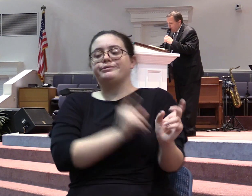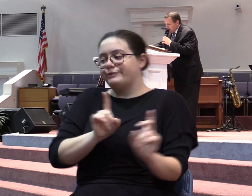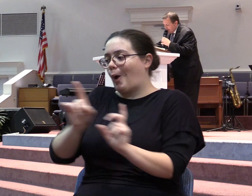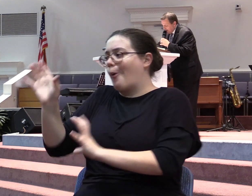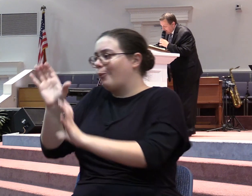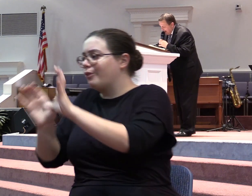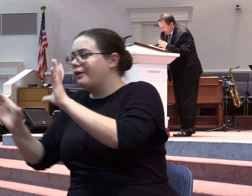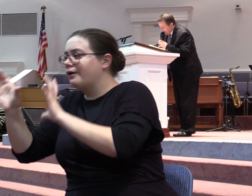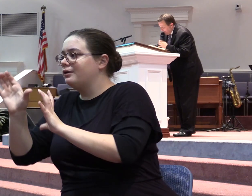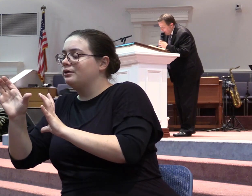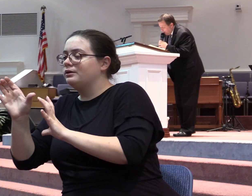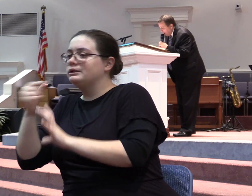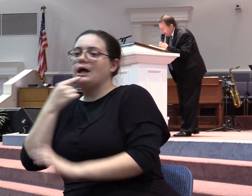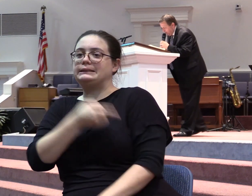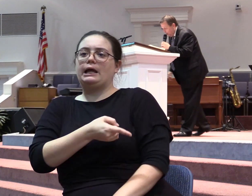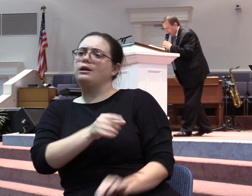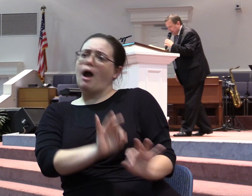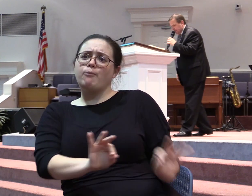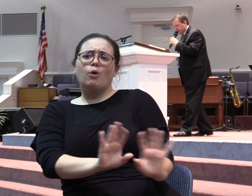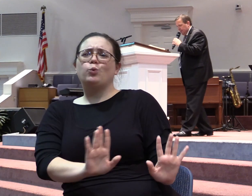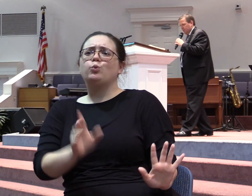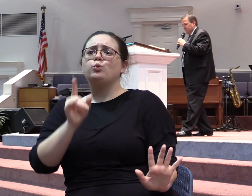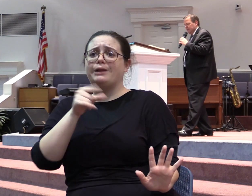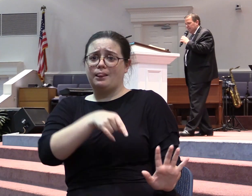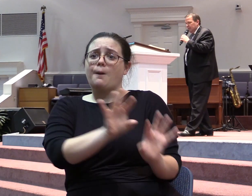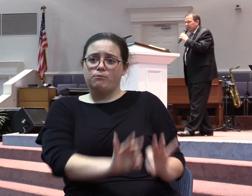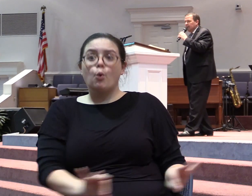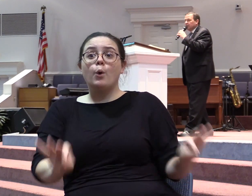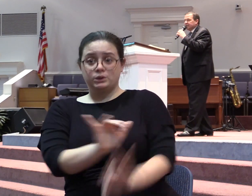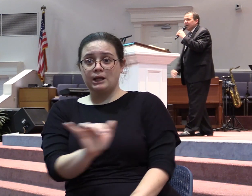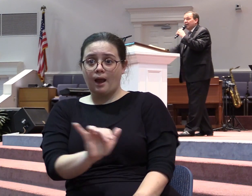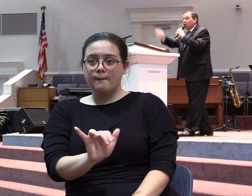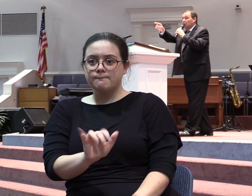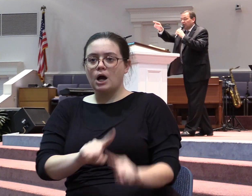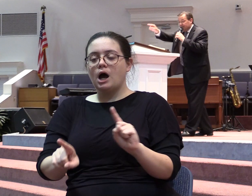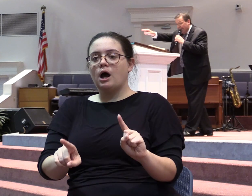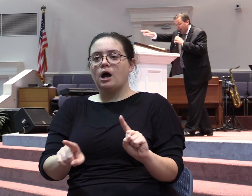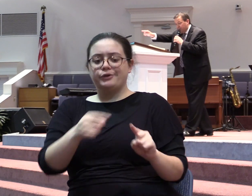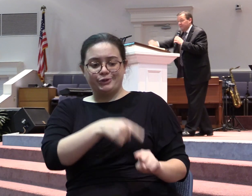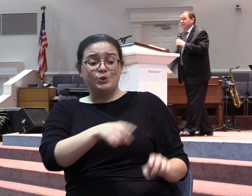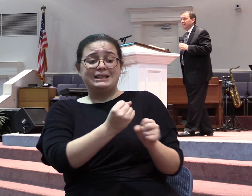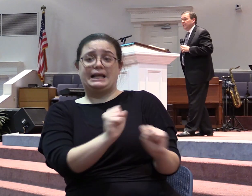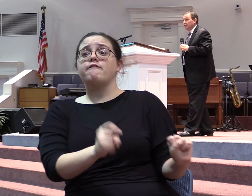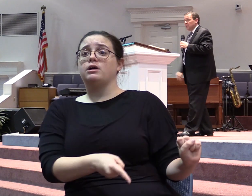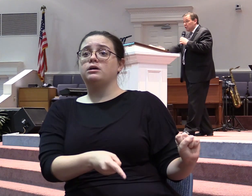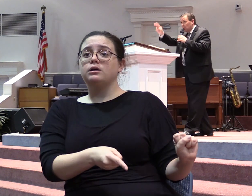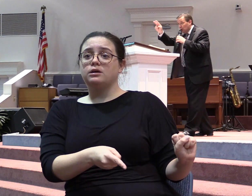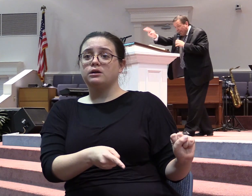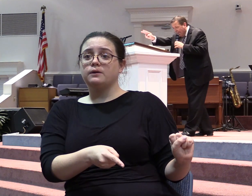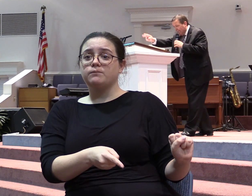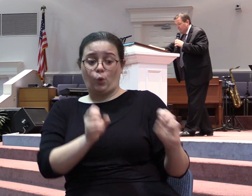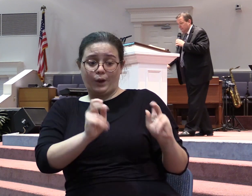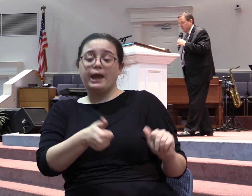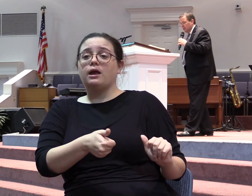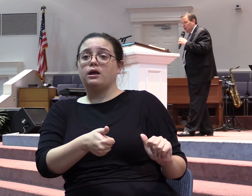shepherd was not saying that they were unimportant to him. He was saying, you are safe. You're